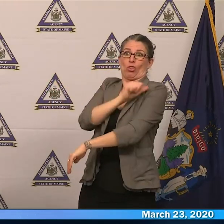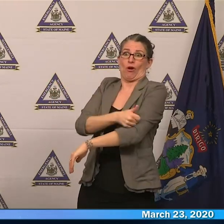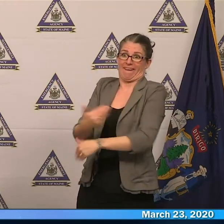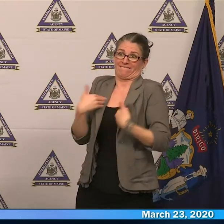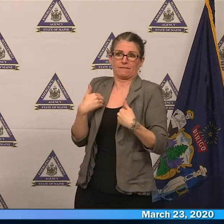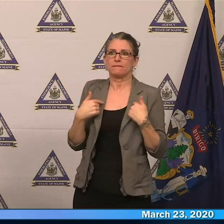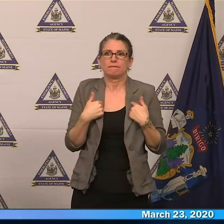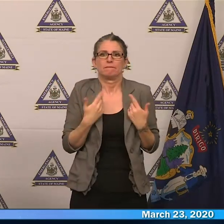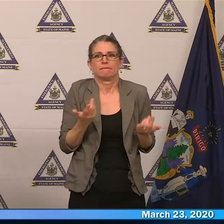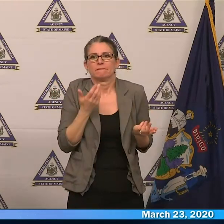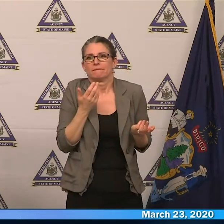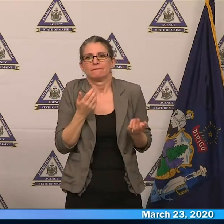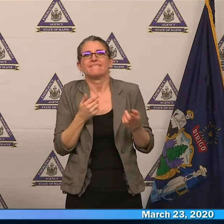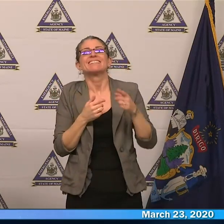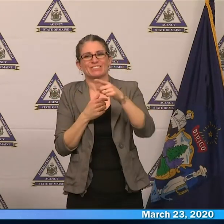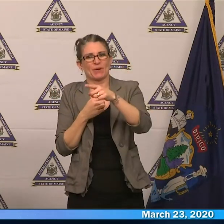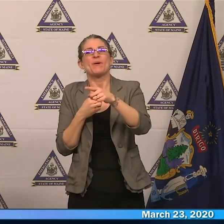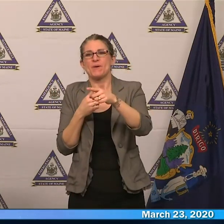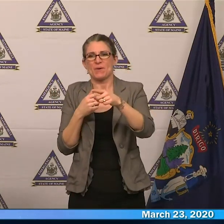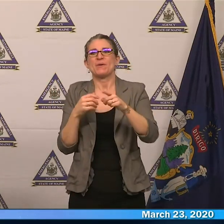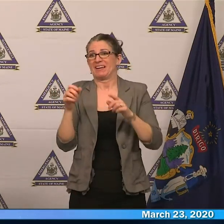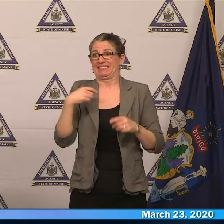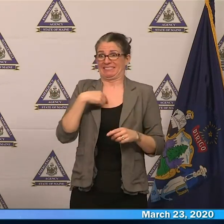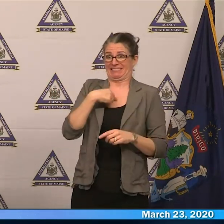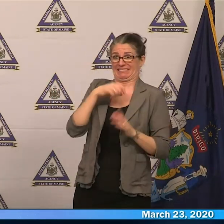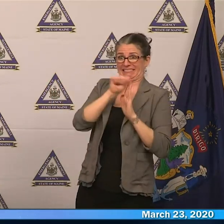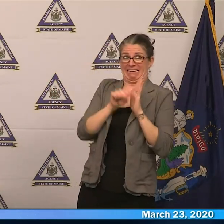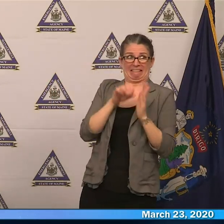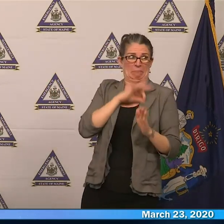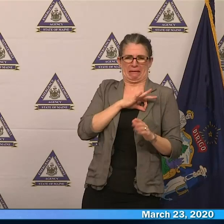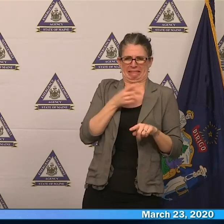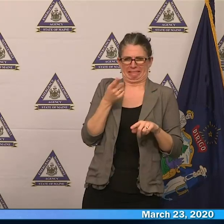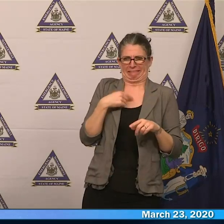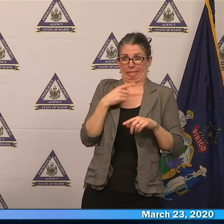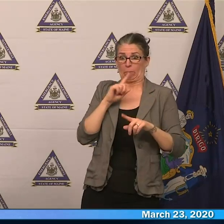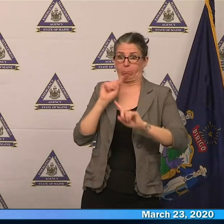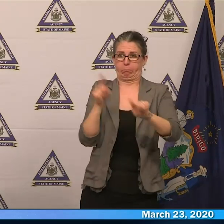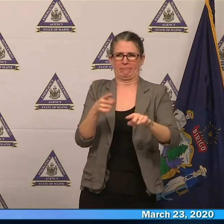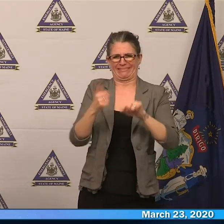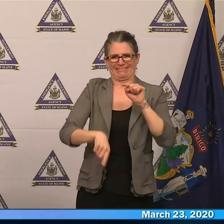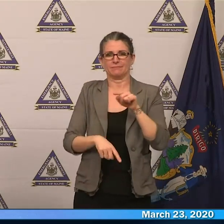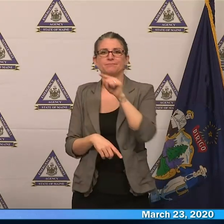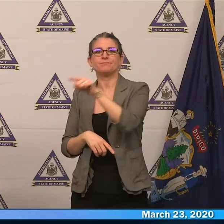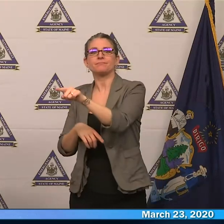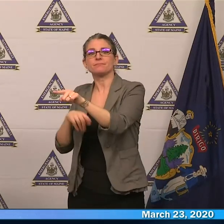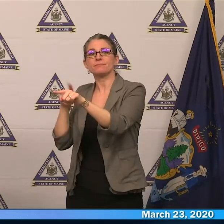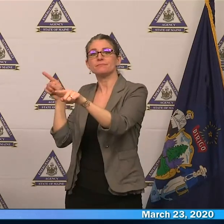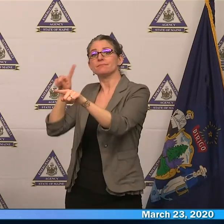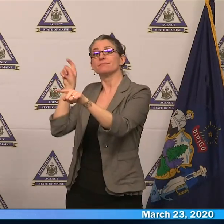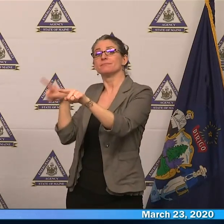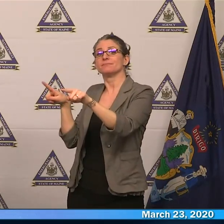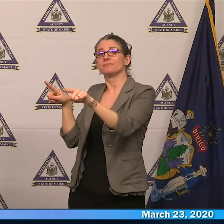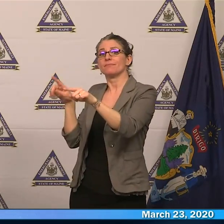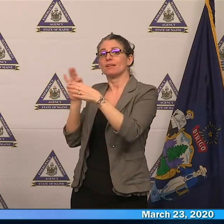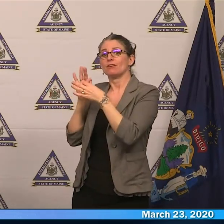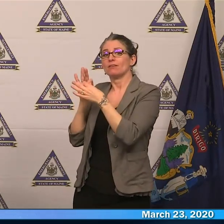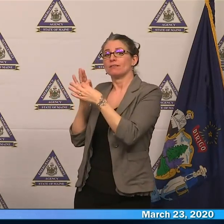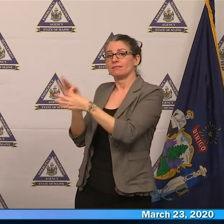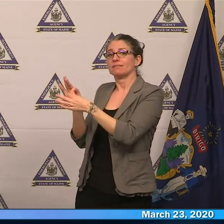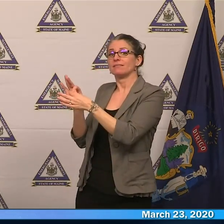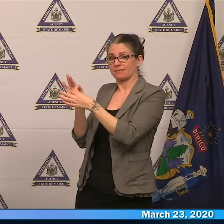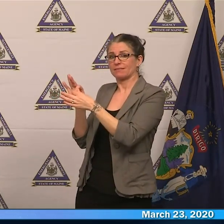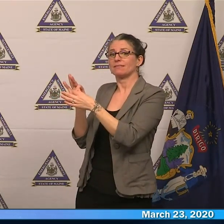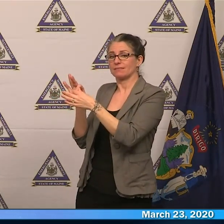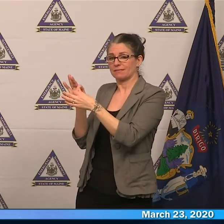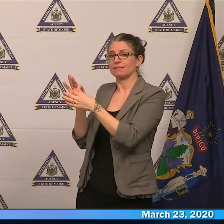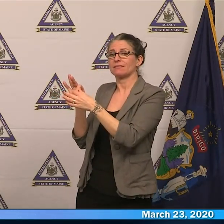does. Let's see, we're over here. Yep. About symptoms. The last day we've been hearing that